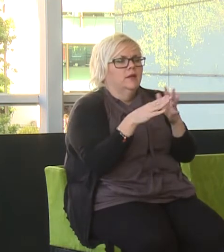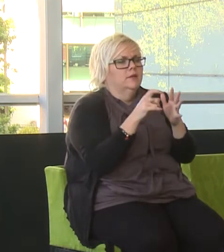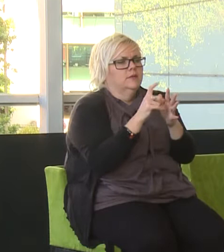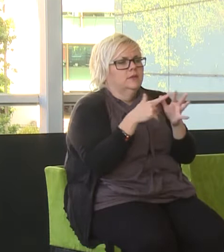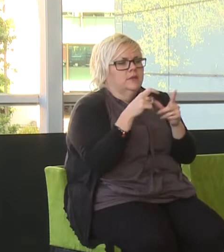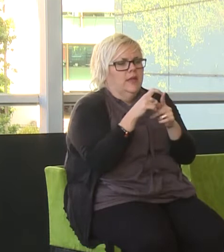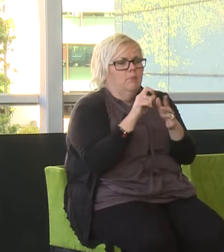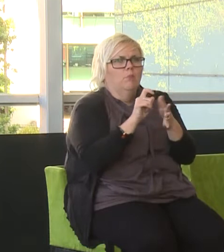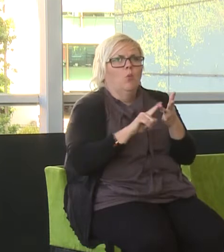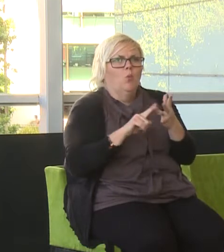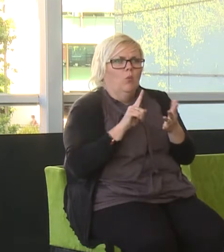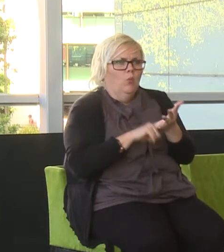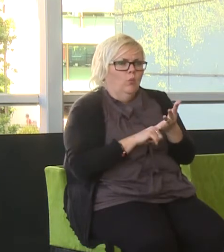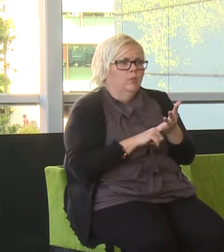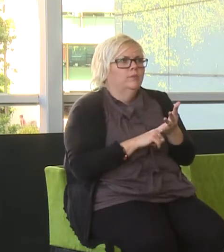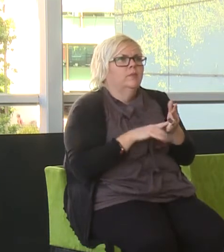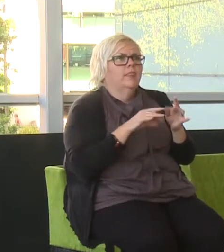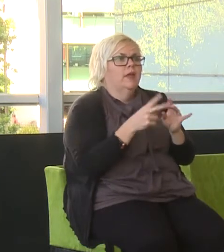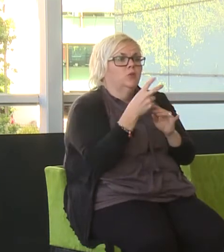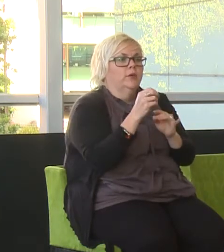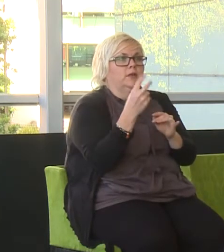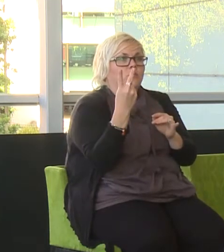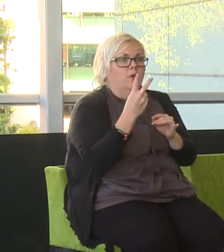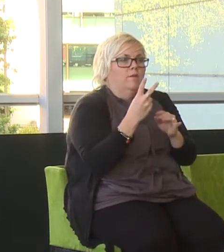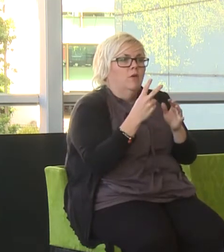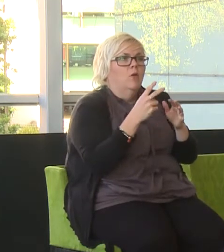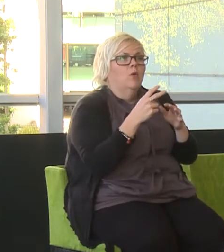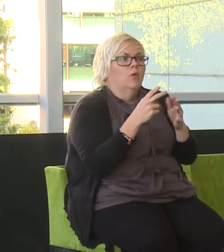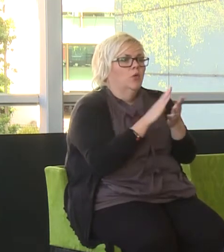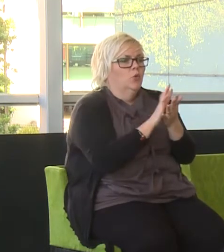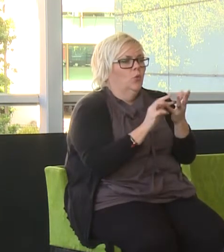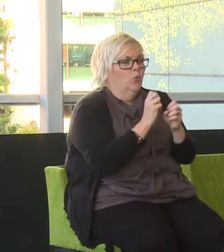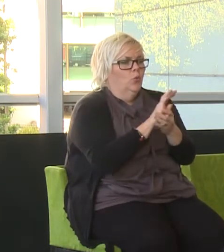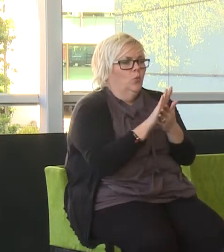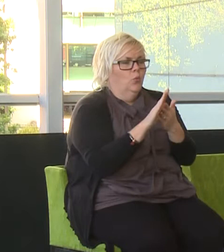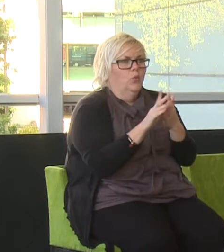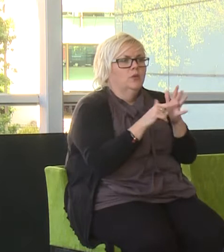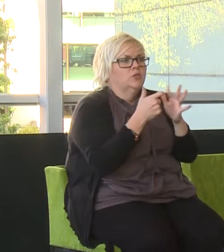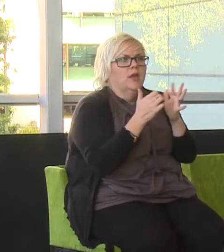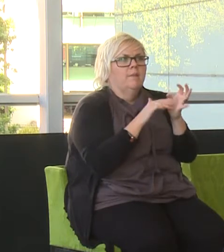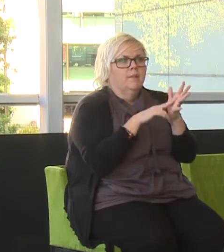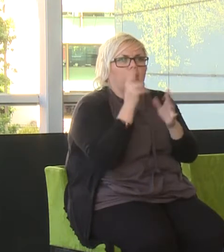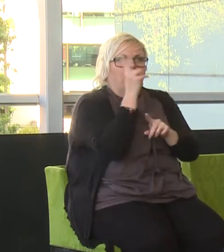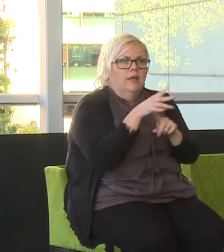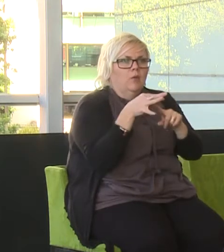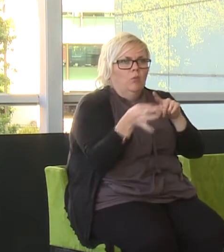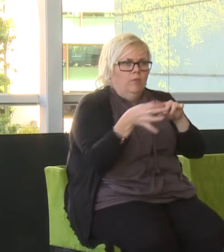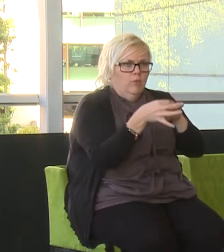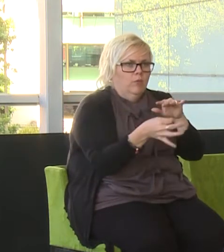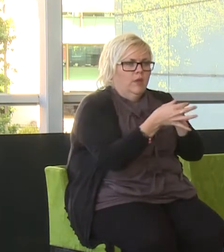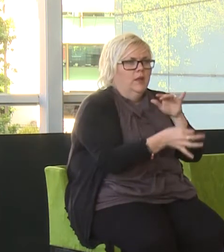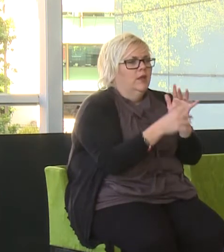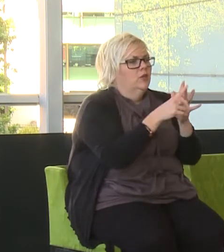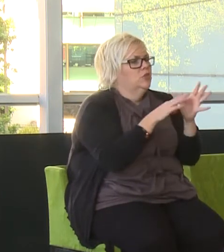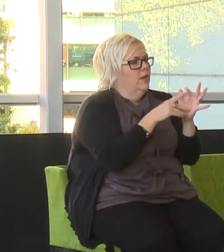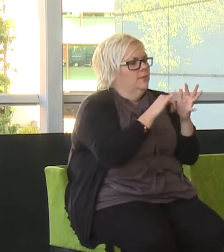Fast forward to 2012, Hugh came back for another round in the Wolverine. This time it was helmed by action director James